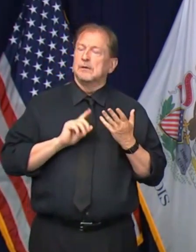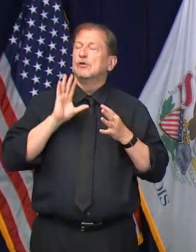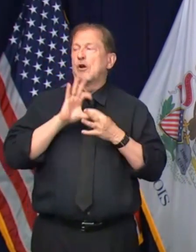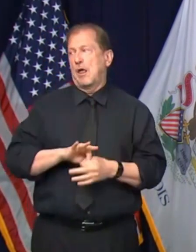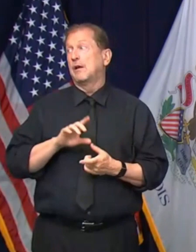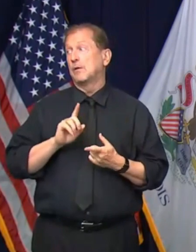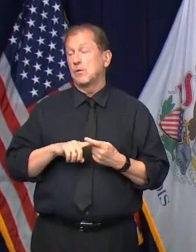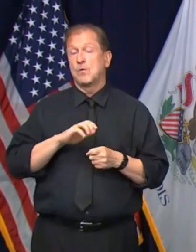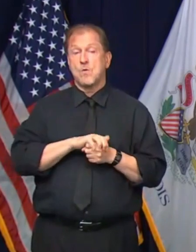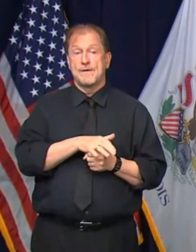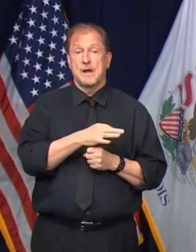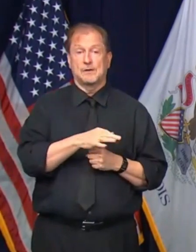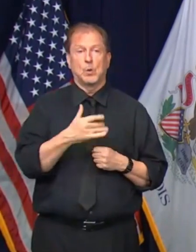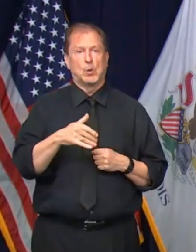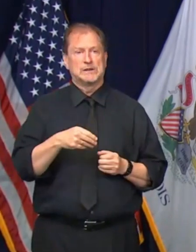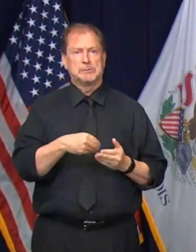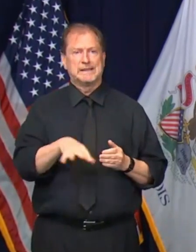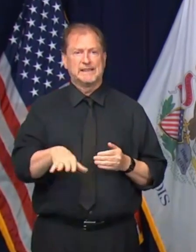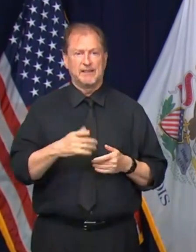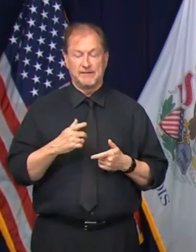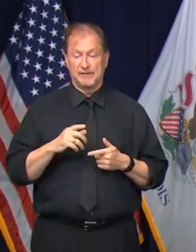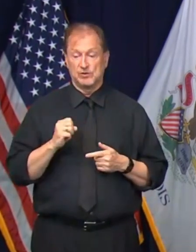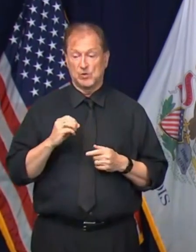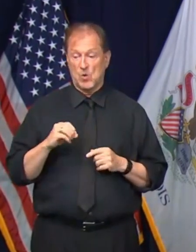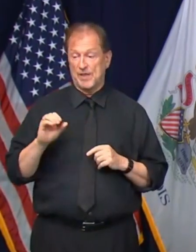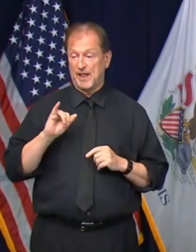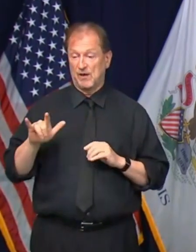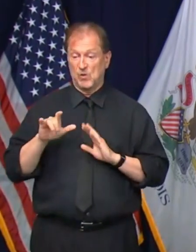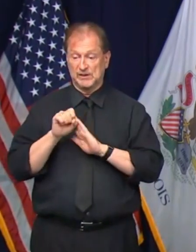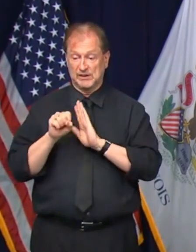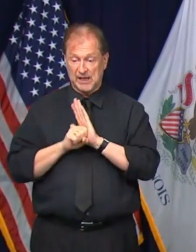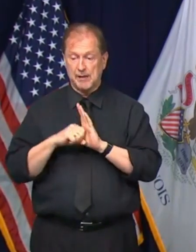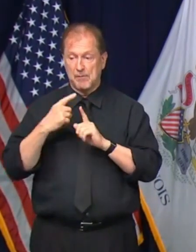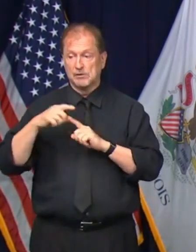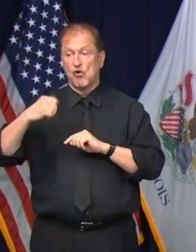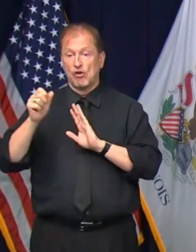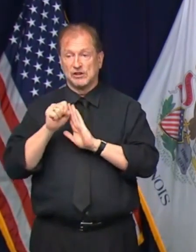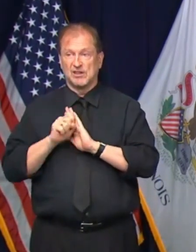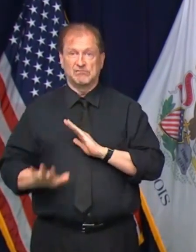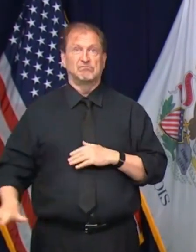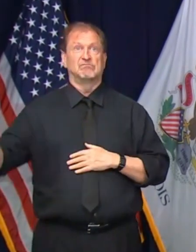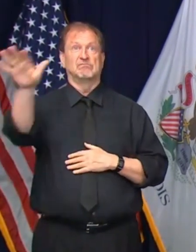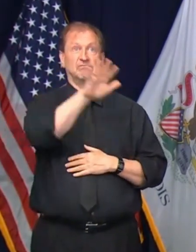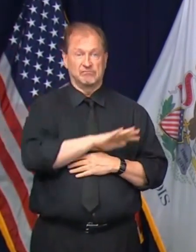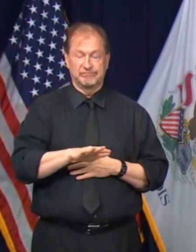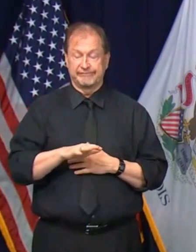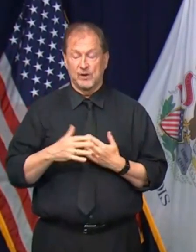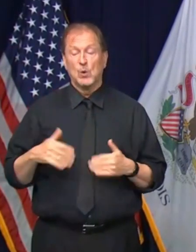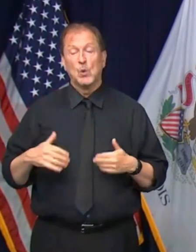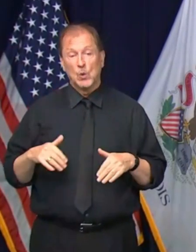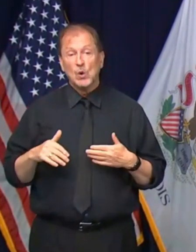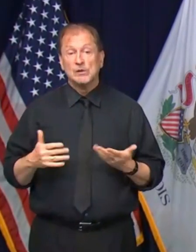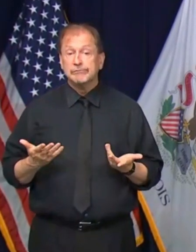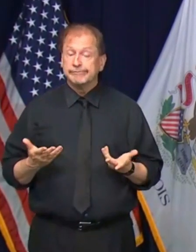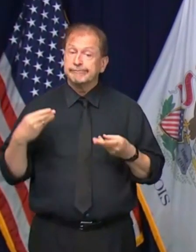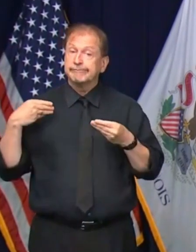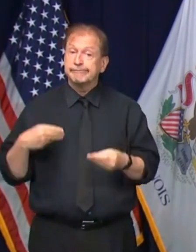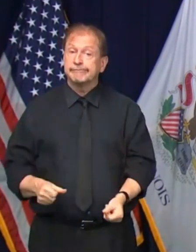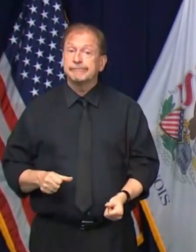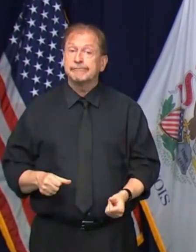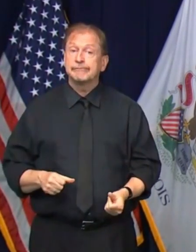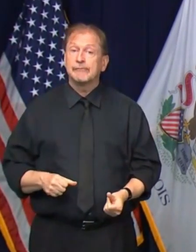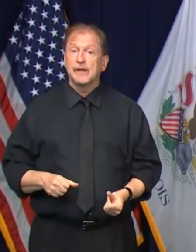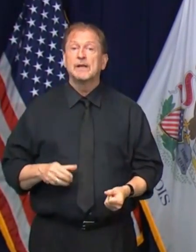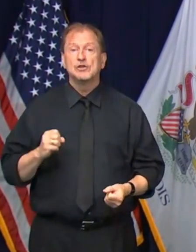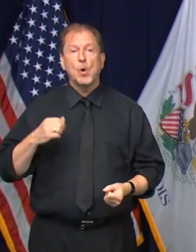as well as some that are tangential but only occurred as a result of COVID. So we're going to